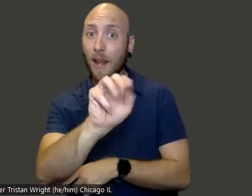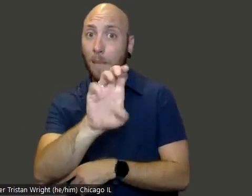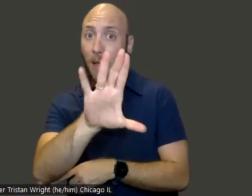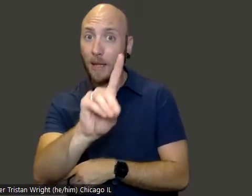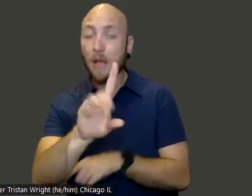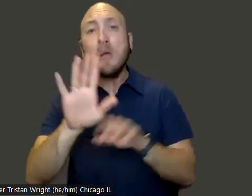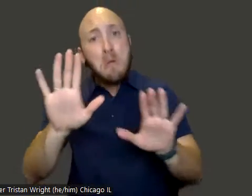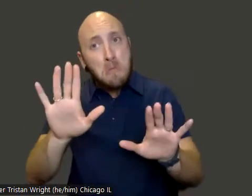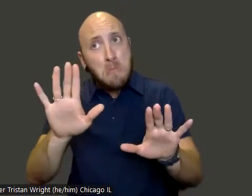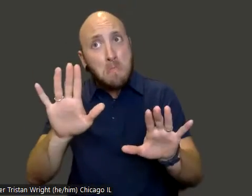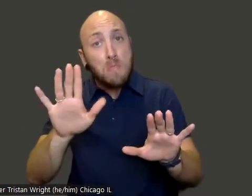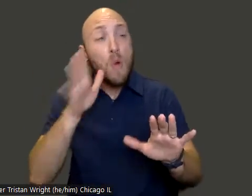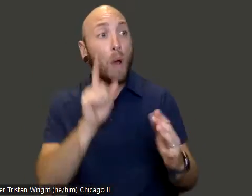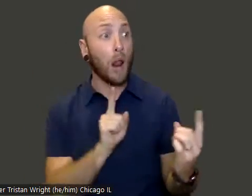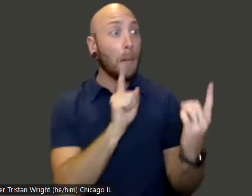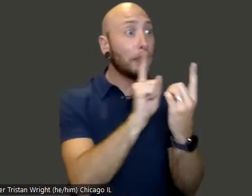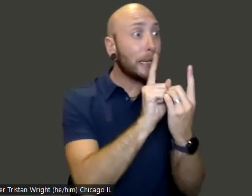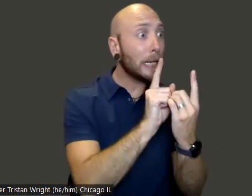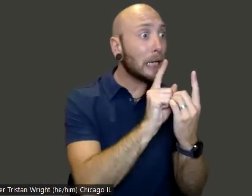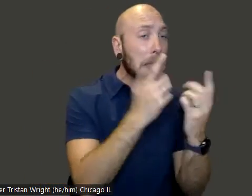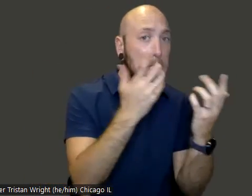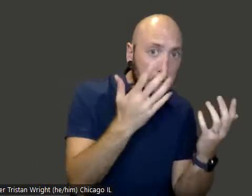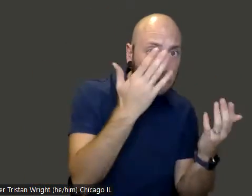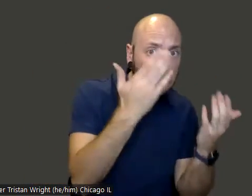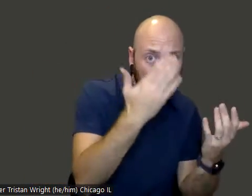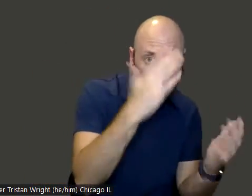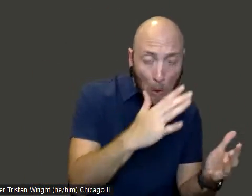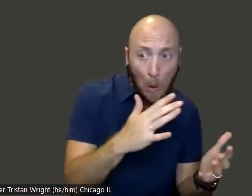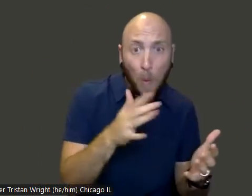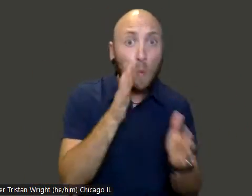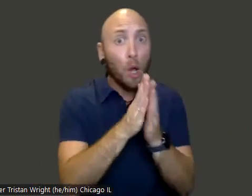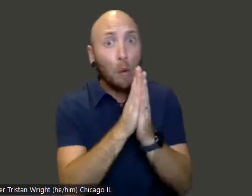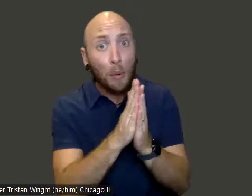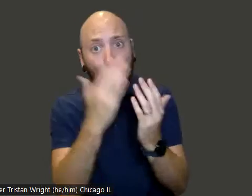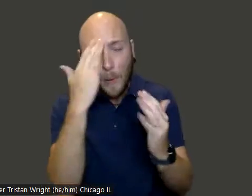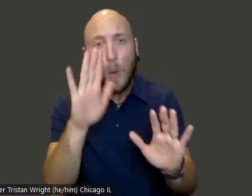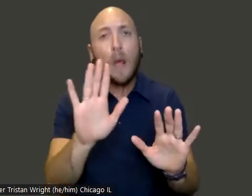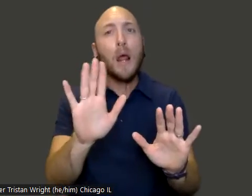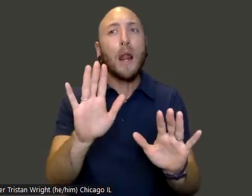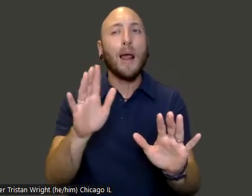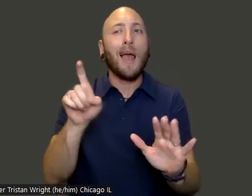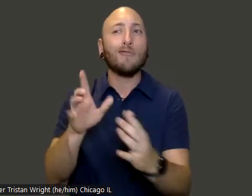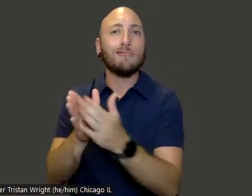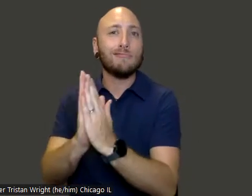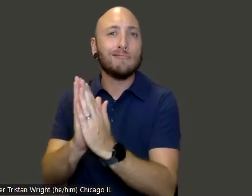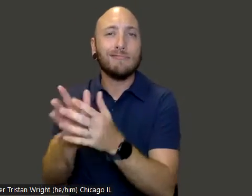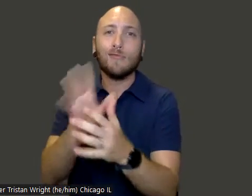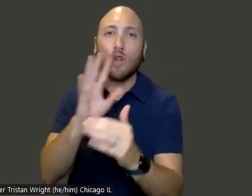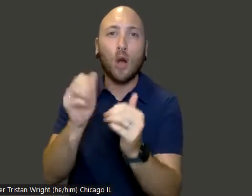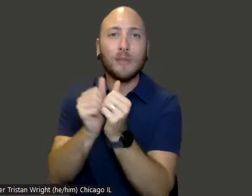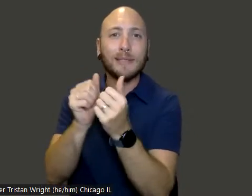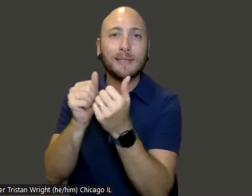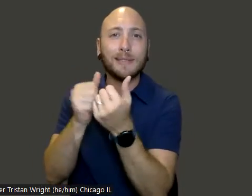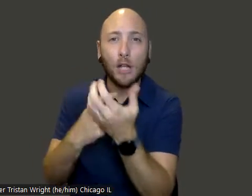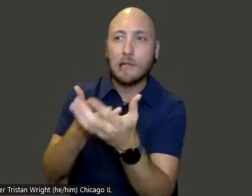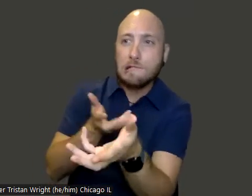for them. I don't know yet. I'm going to go over that with a sponsor because I can't think clearly. I have a thinker up here that gets me in the rooms of Alcoholics Anonymous where I have to do